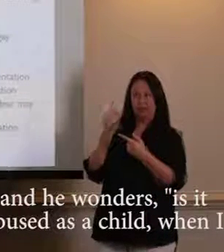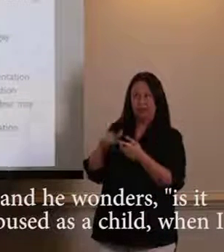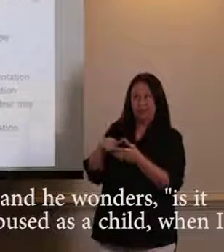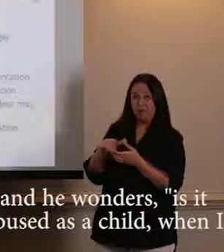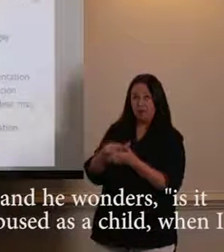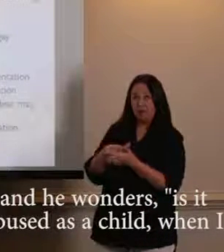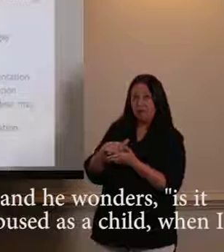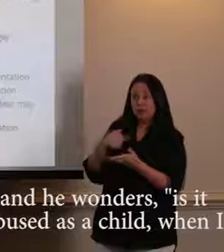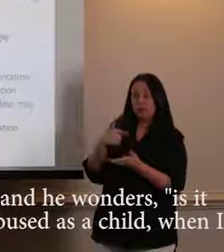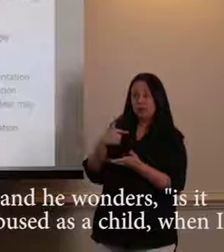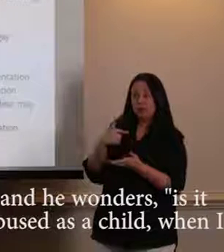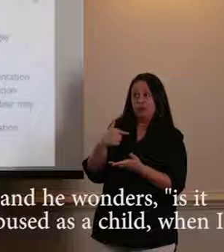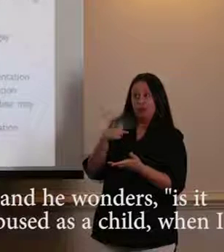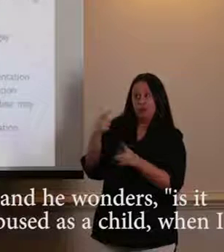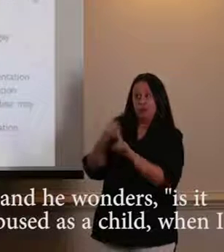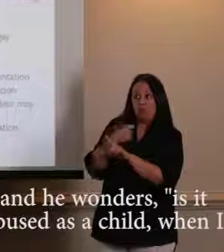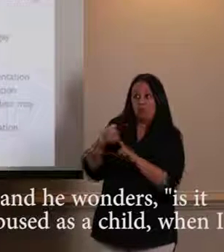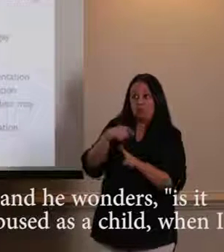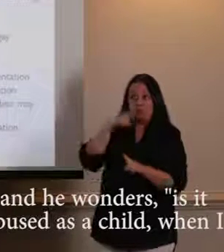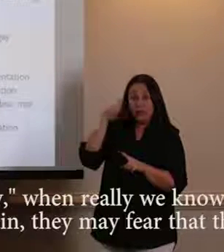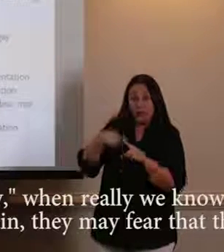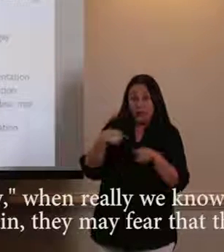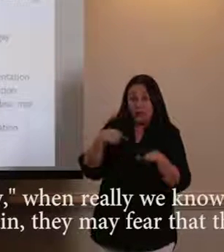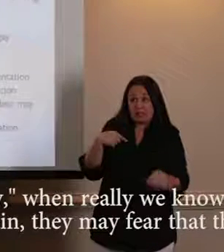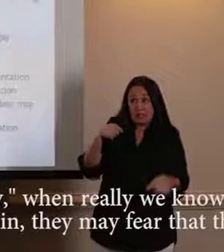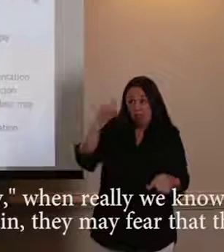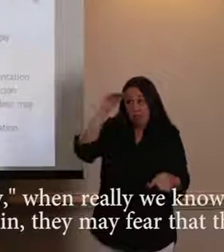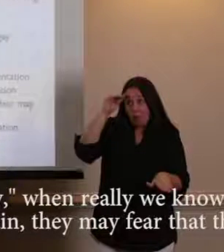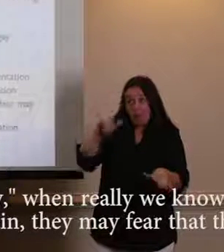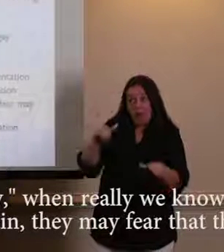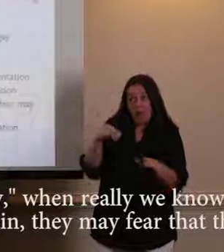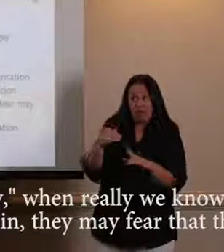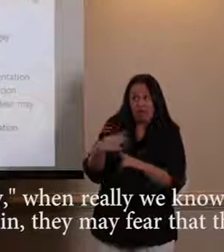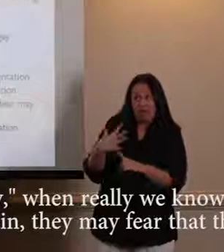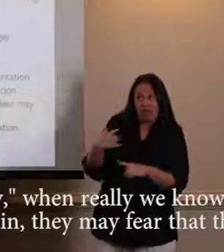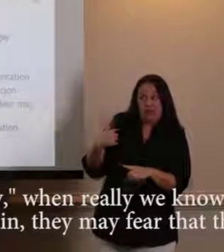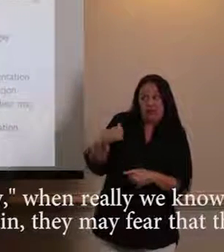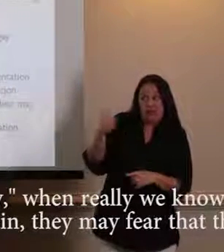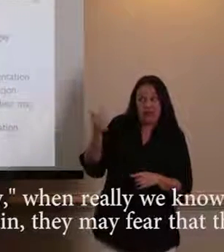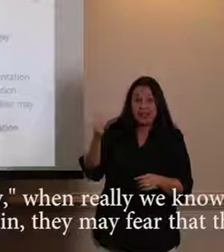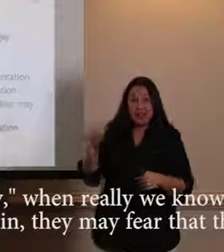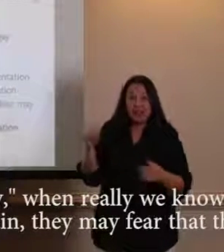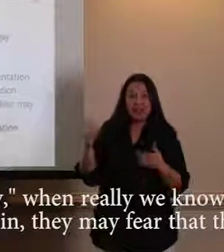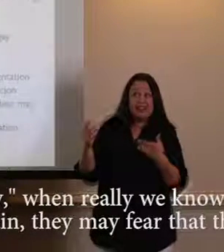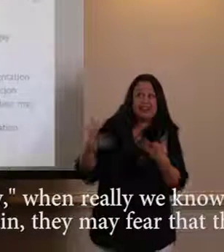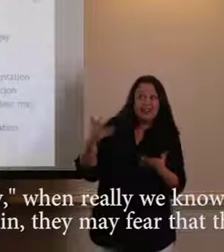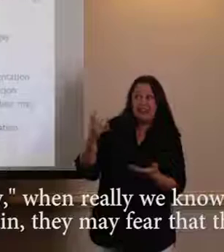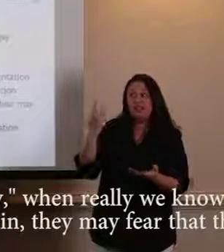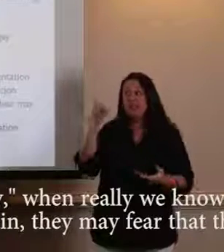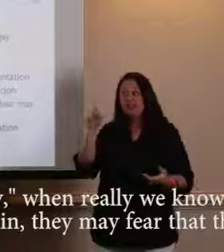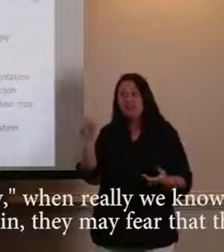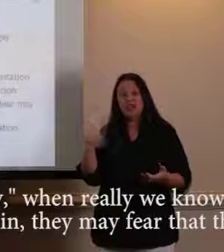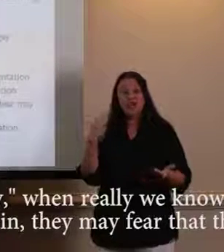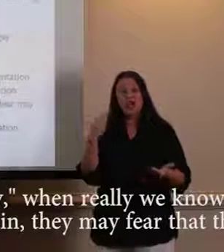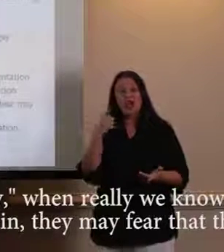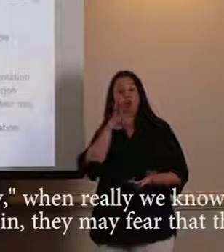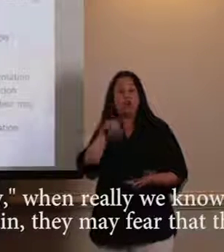that being sexually abused as a child when I was a little boy now made me gay? When really we know that's not possible,